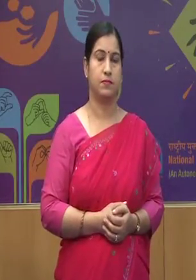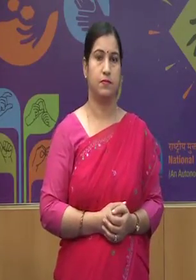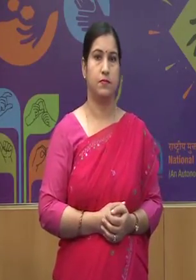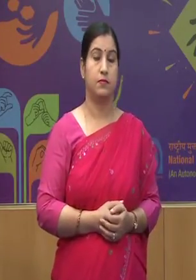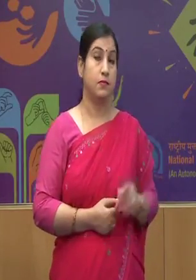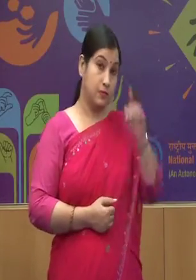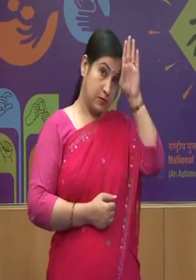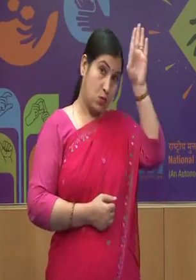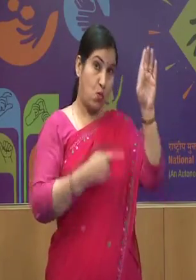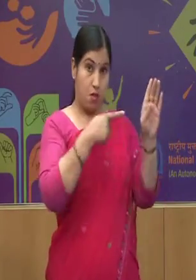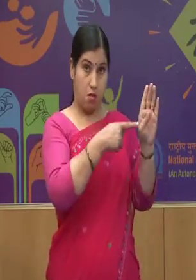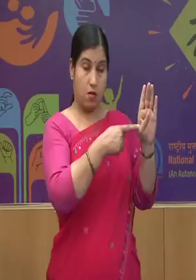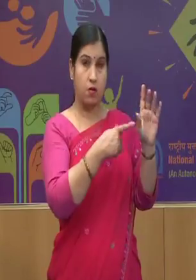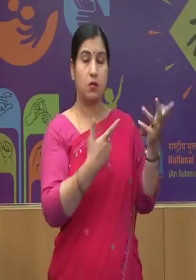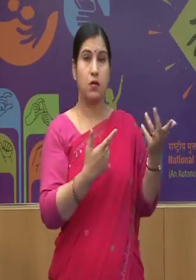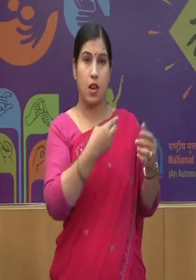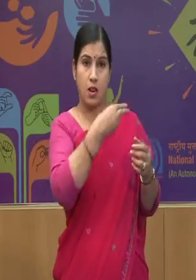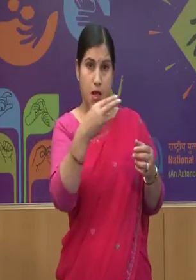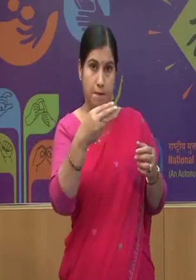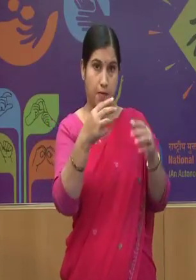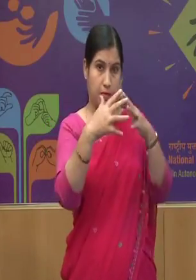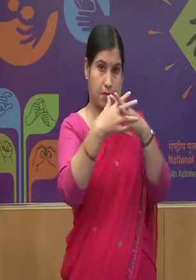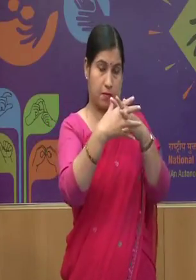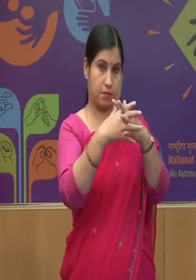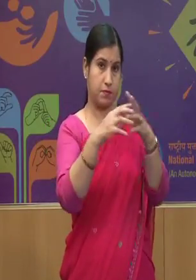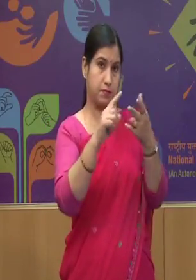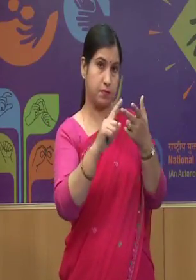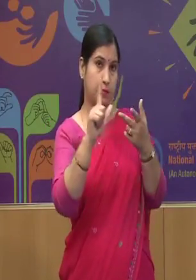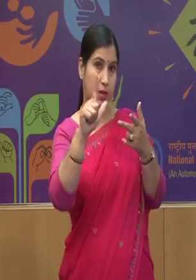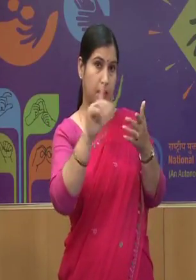The ruler, Wilhelm II,